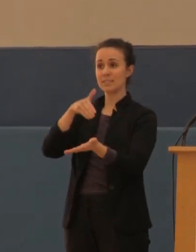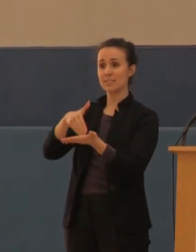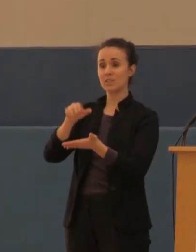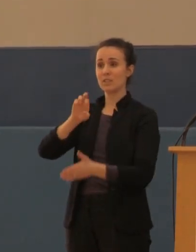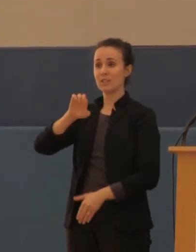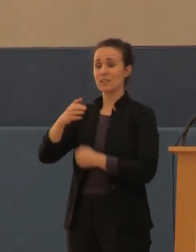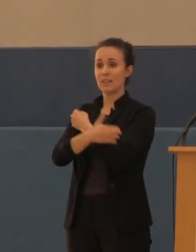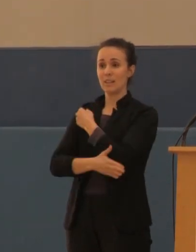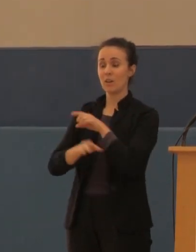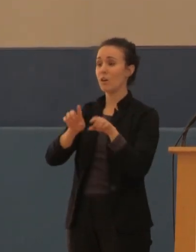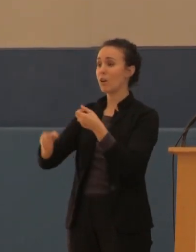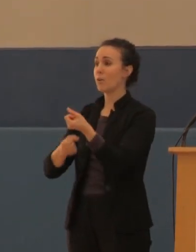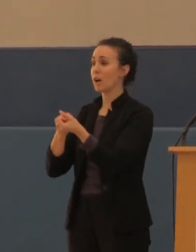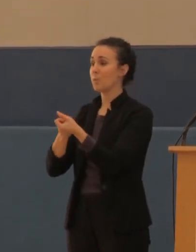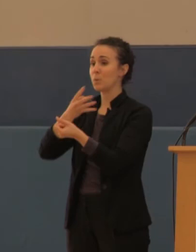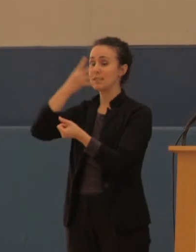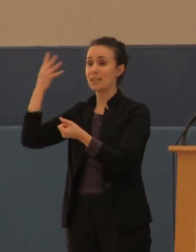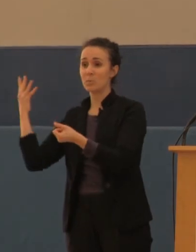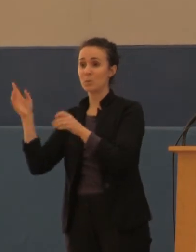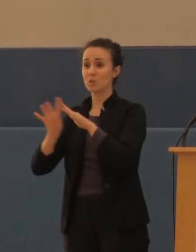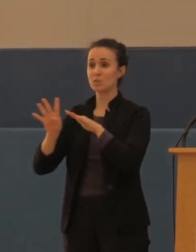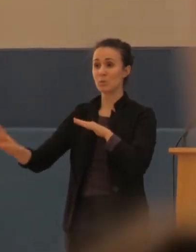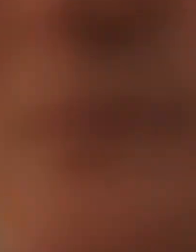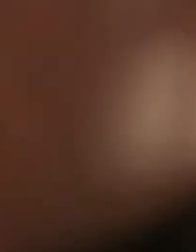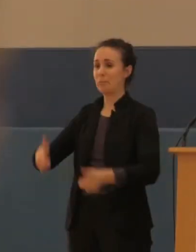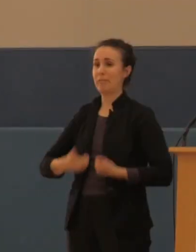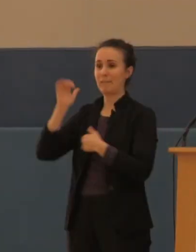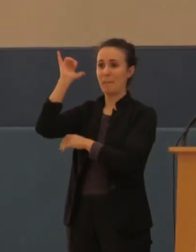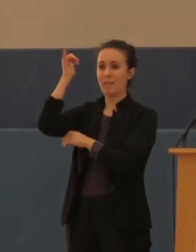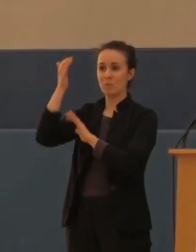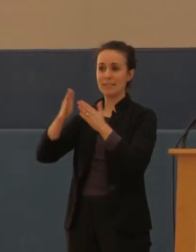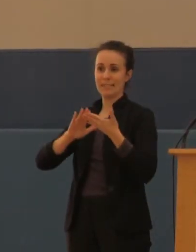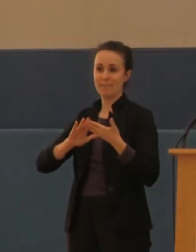is an advocate for immigrants and refugees residing in Buffalo.